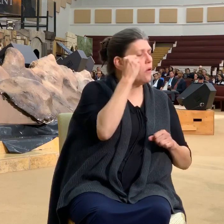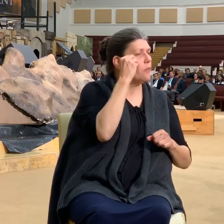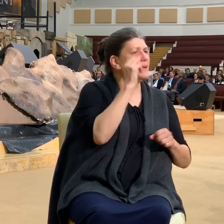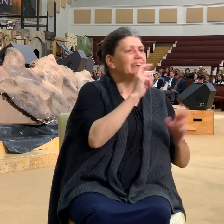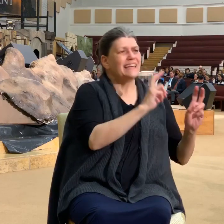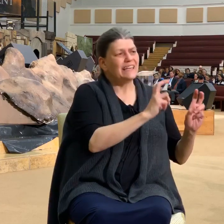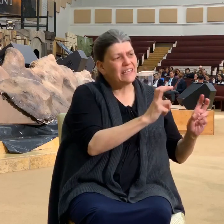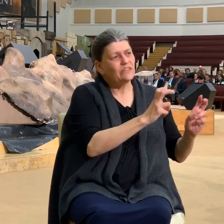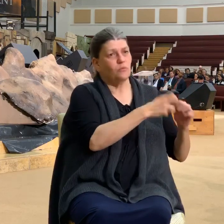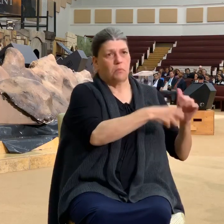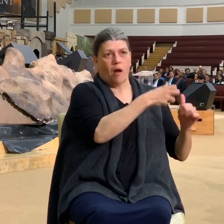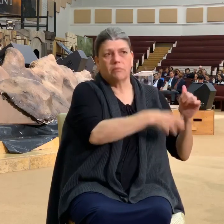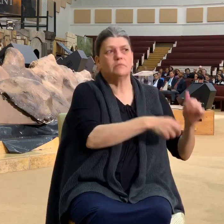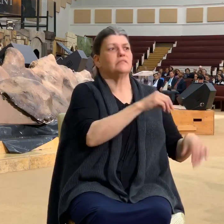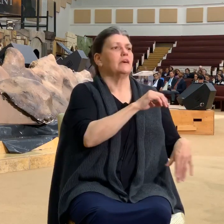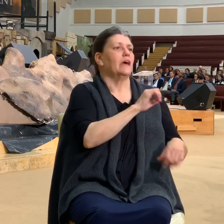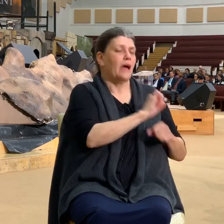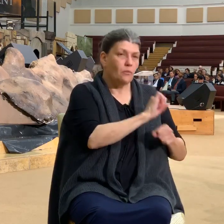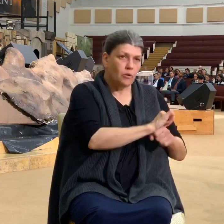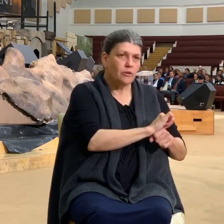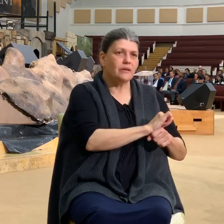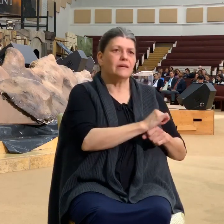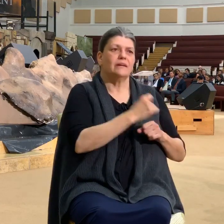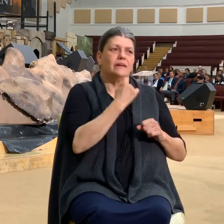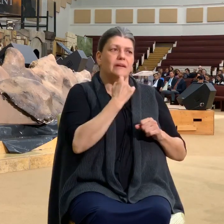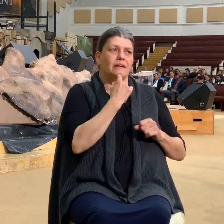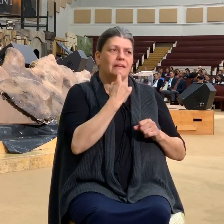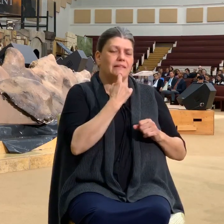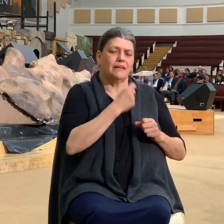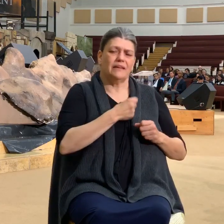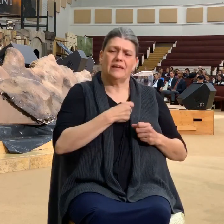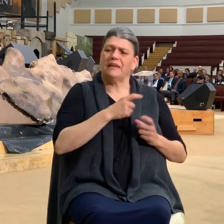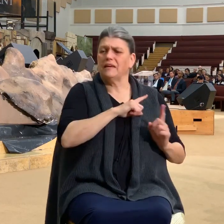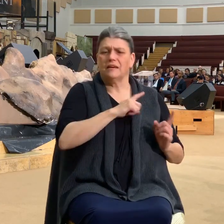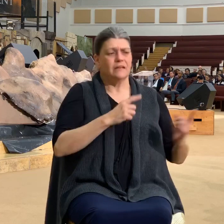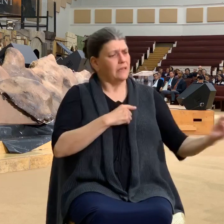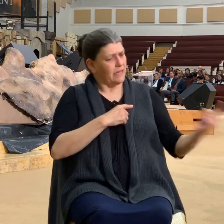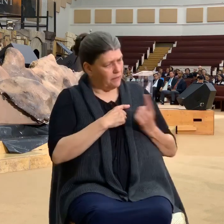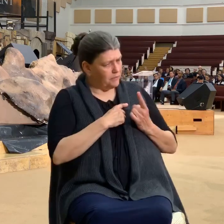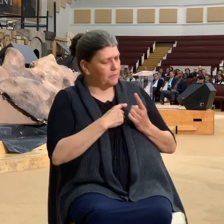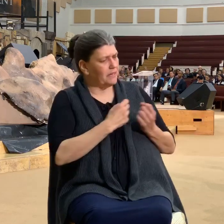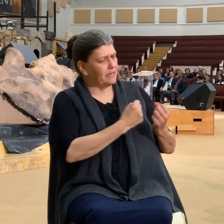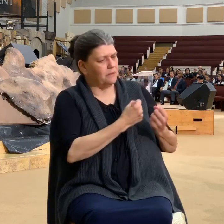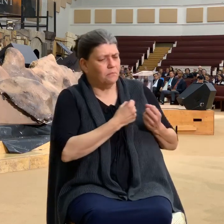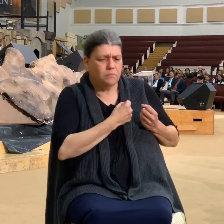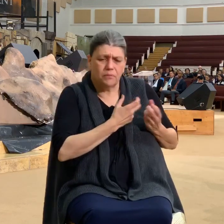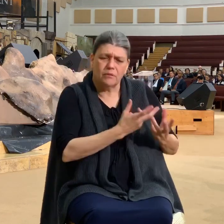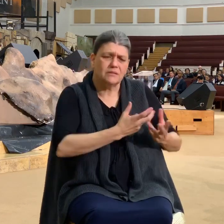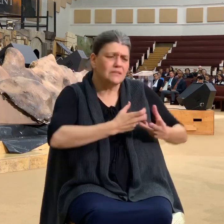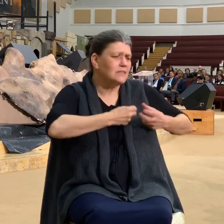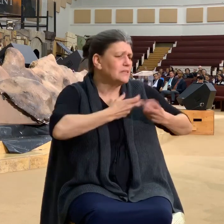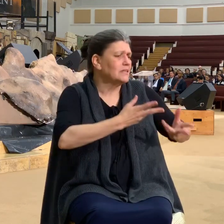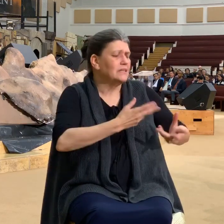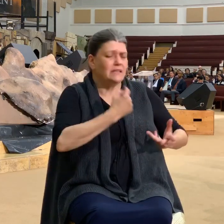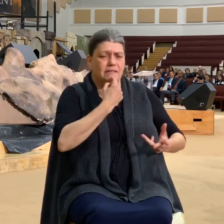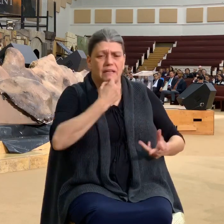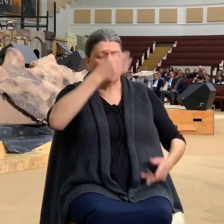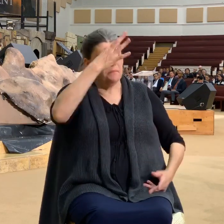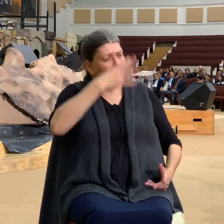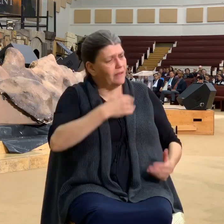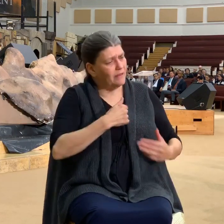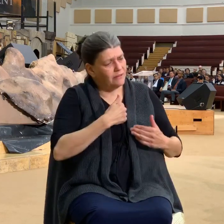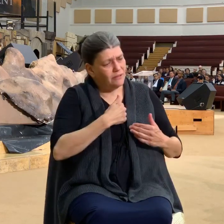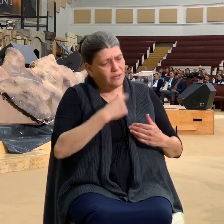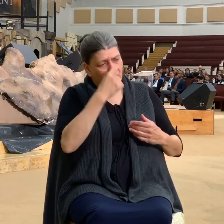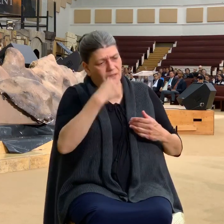in a distant state. And he said, and he poured out his heart to me, and he said, "Brother Young, I feel like I've just got